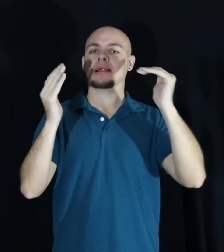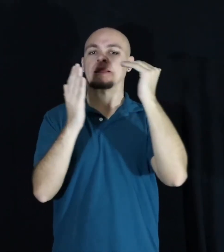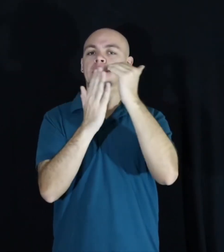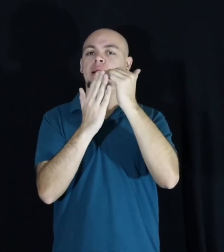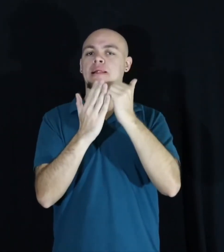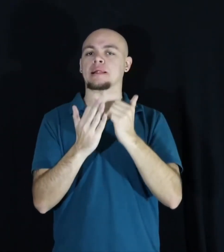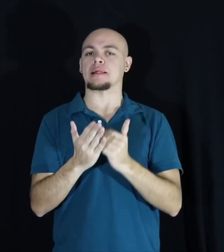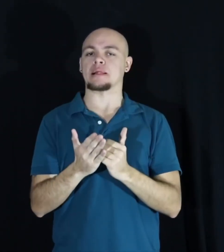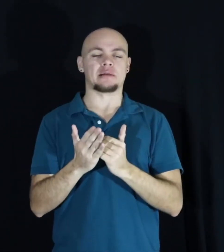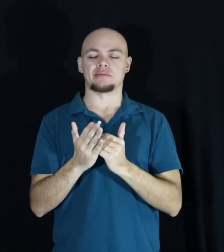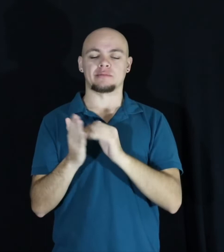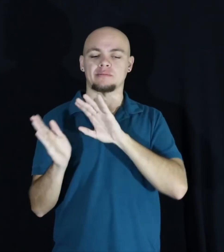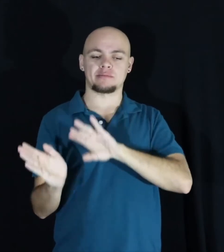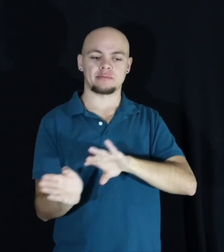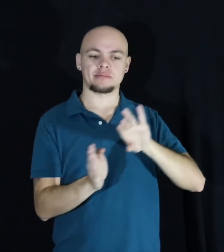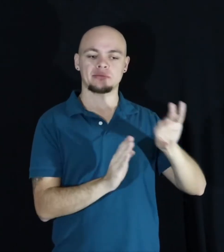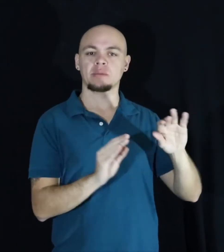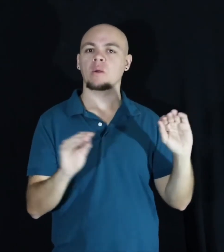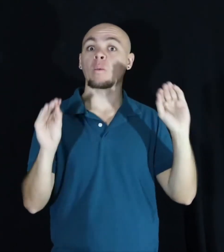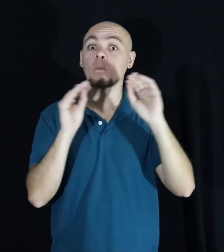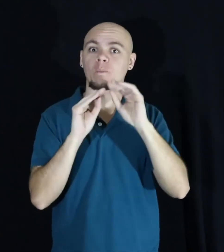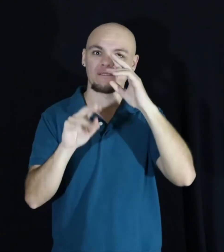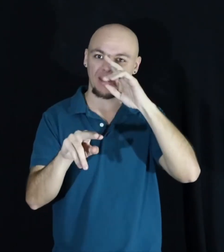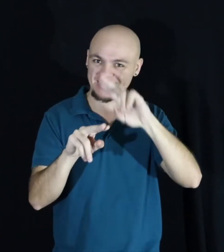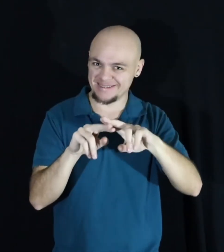more fun.